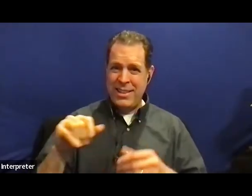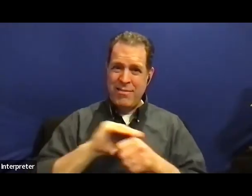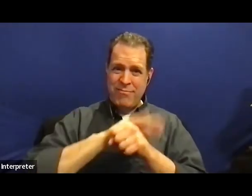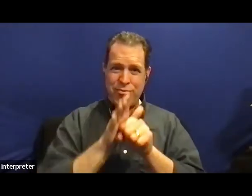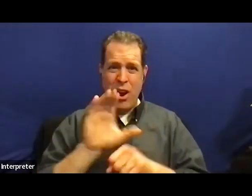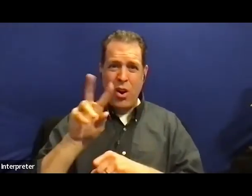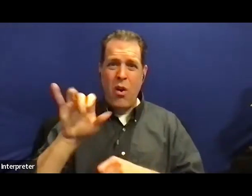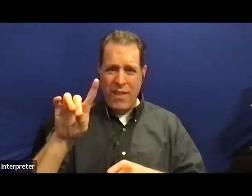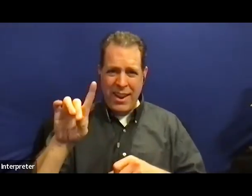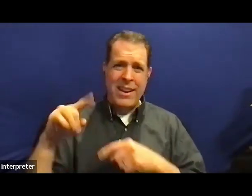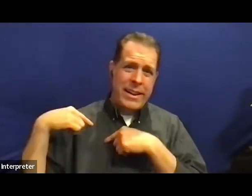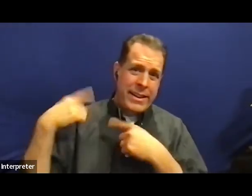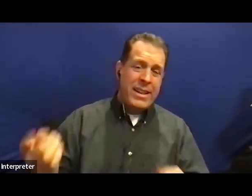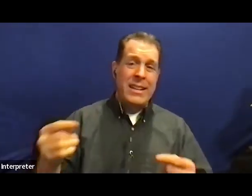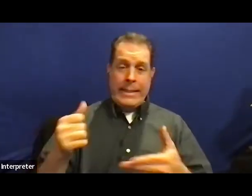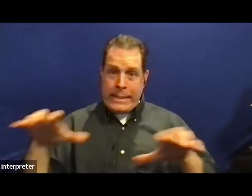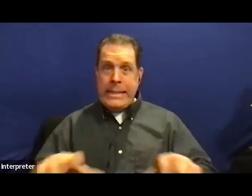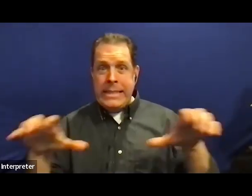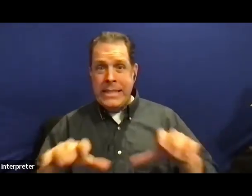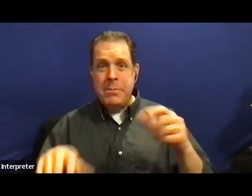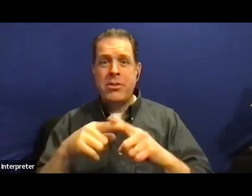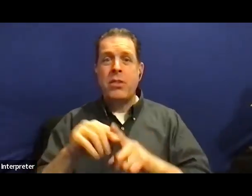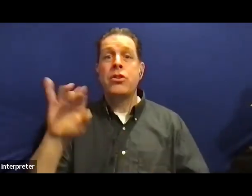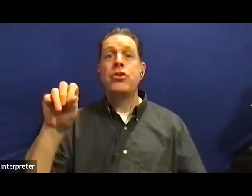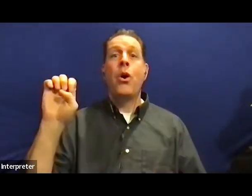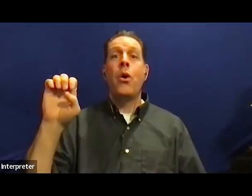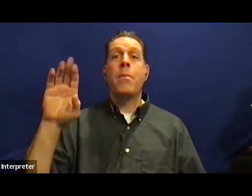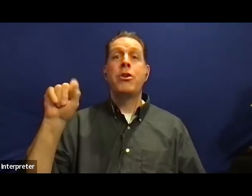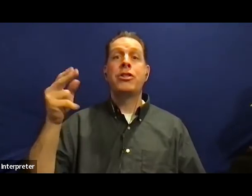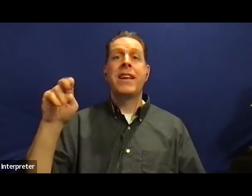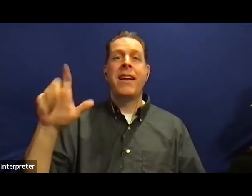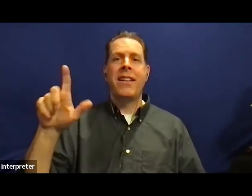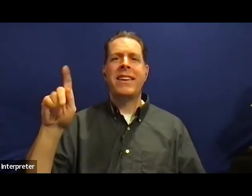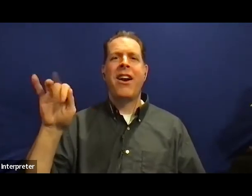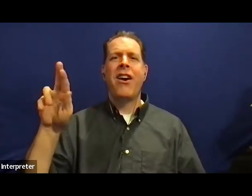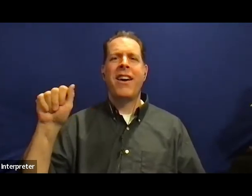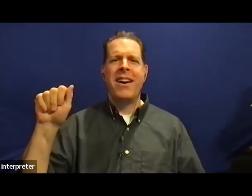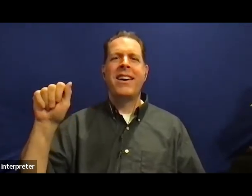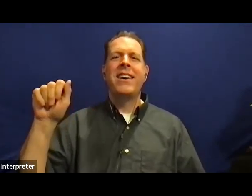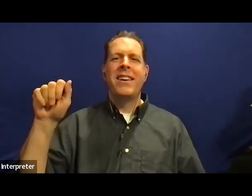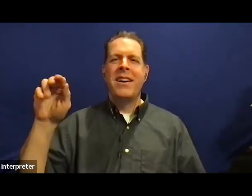And newly elected council members, Joe Bushnell, Kiara Daniels, and Sarah